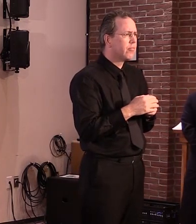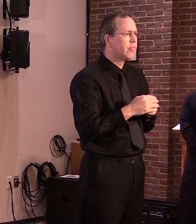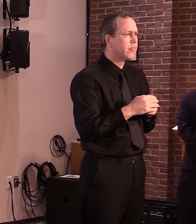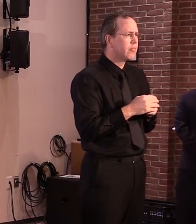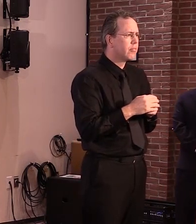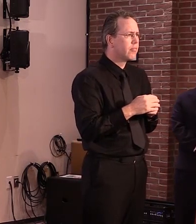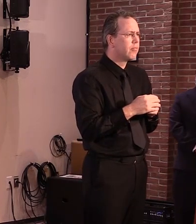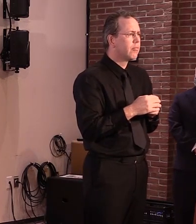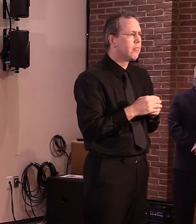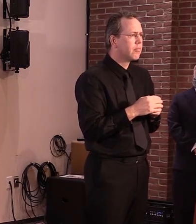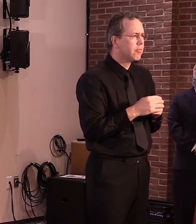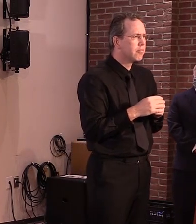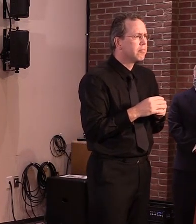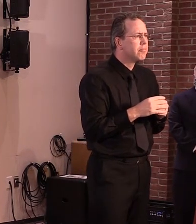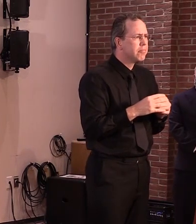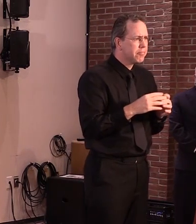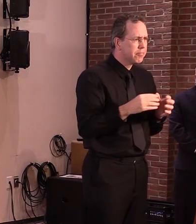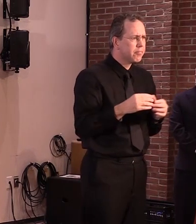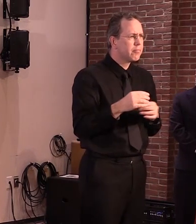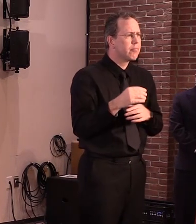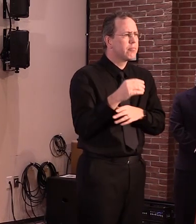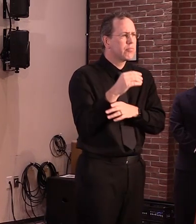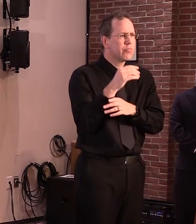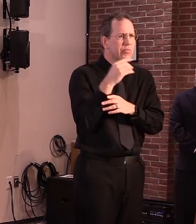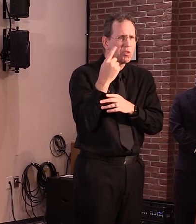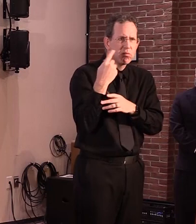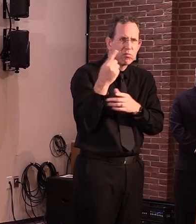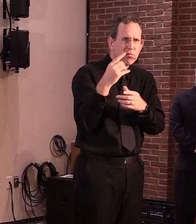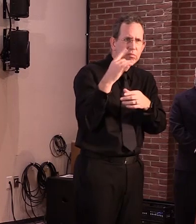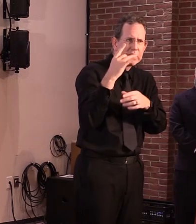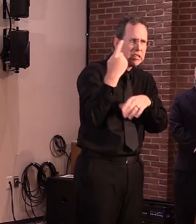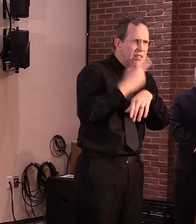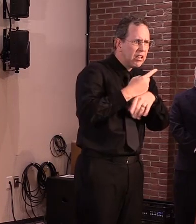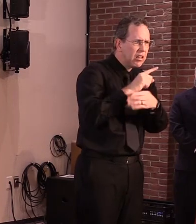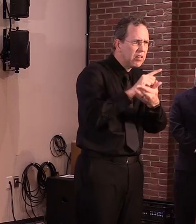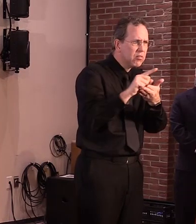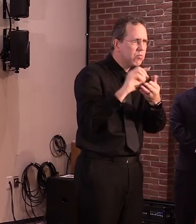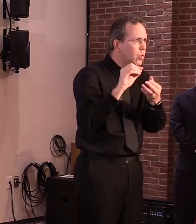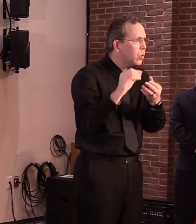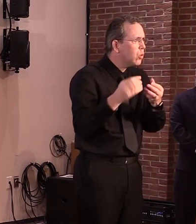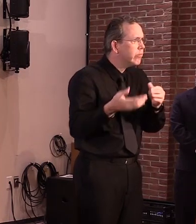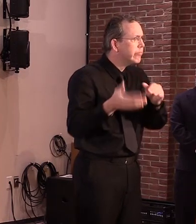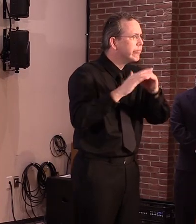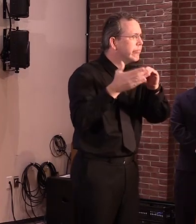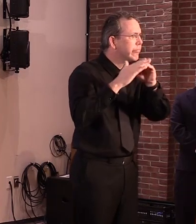And these numbers seem staggeringly stable despite slowly opening the economy.